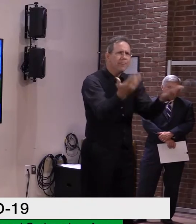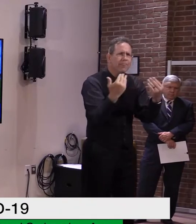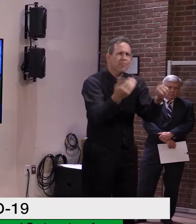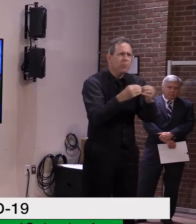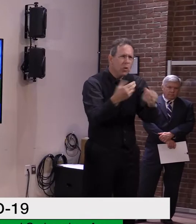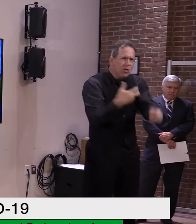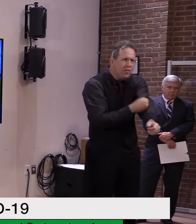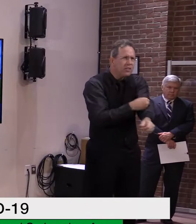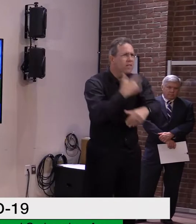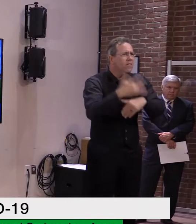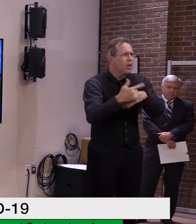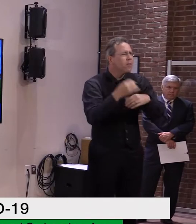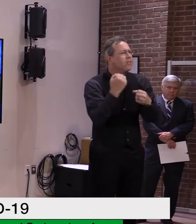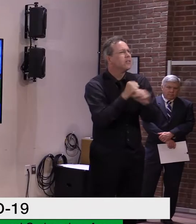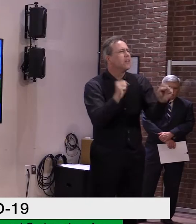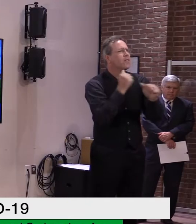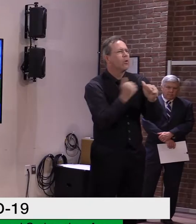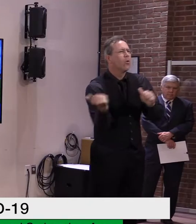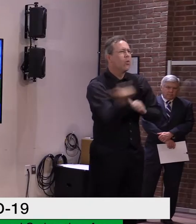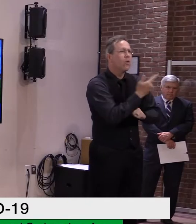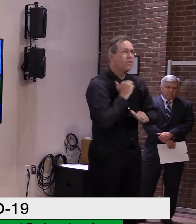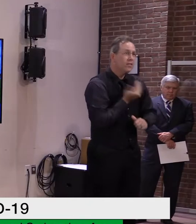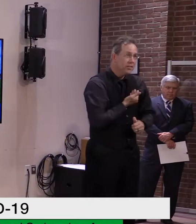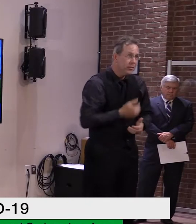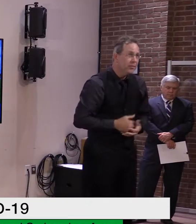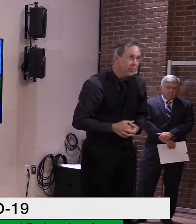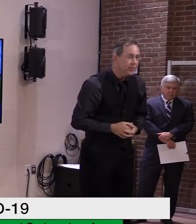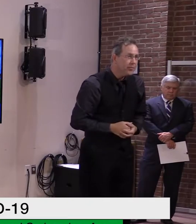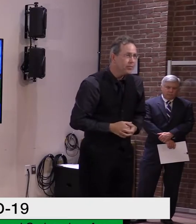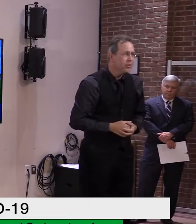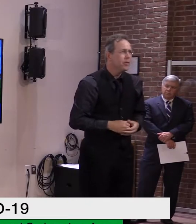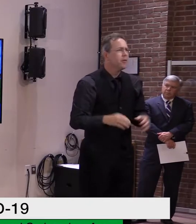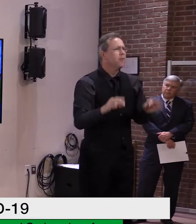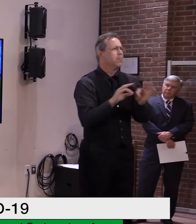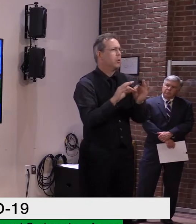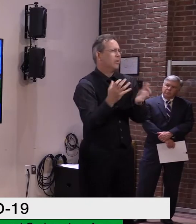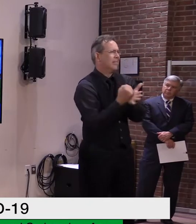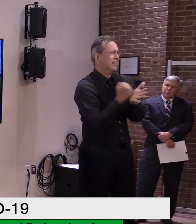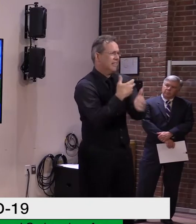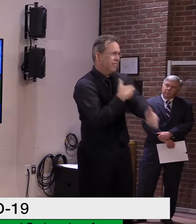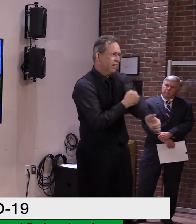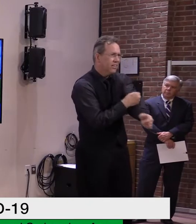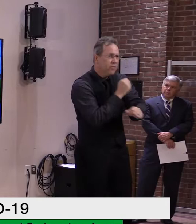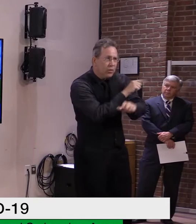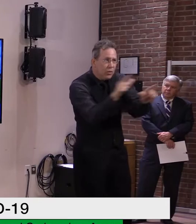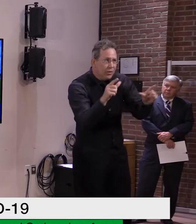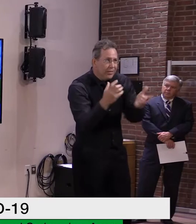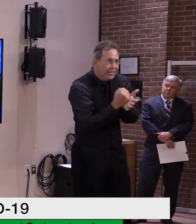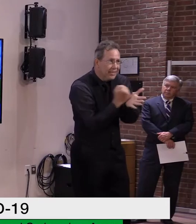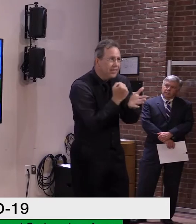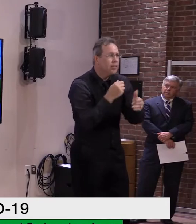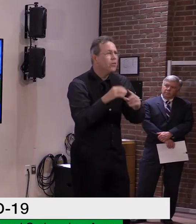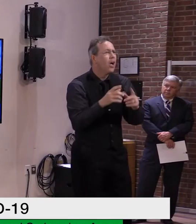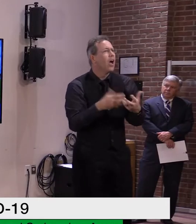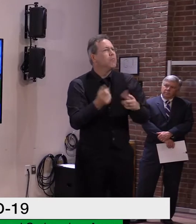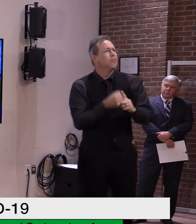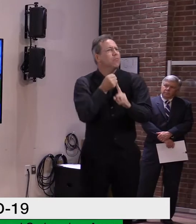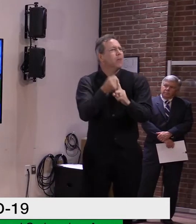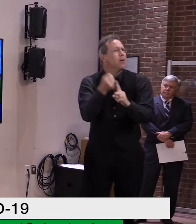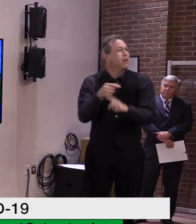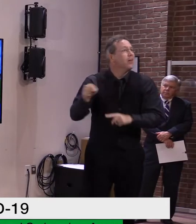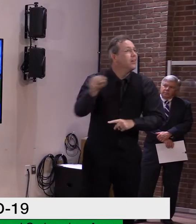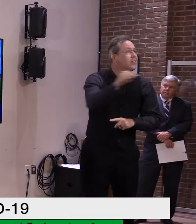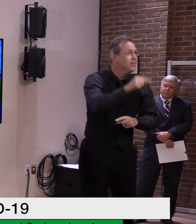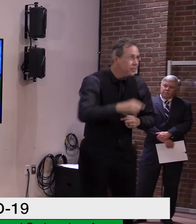vaccination counts. And we continue to see the impacts of vaccinations with just two people in